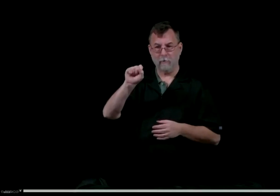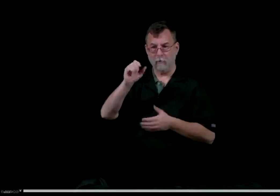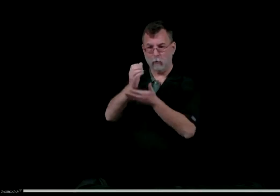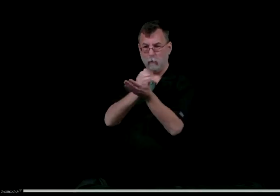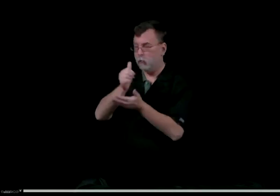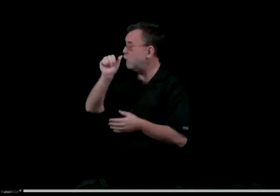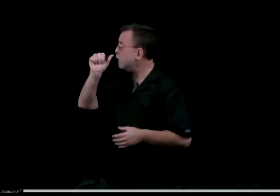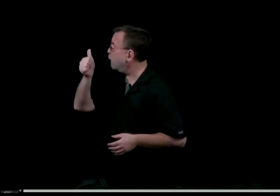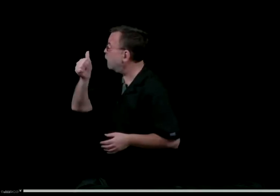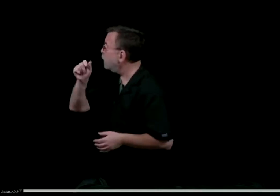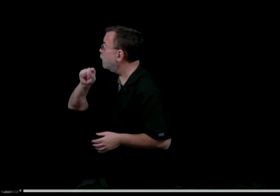Corinthians